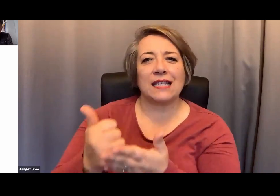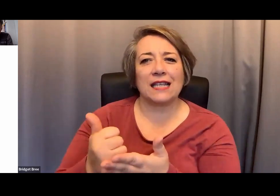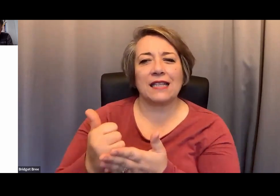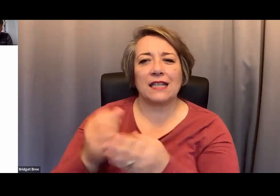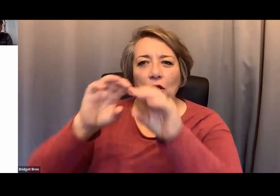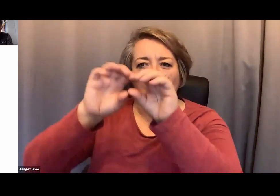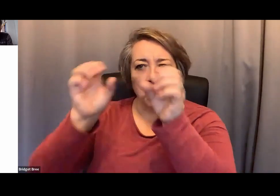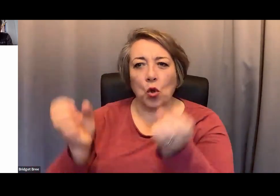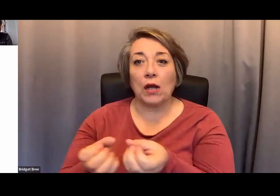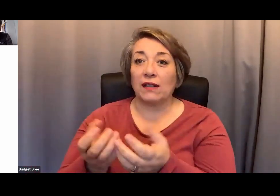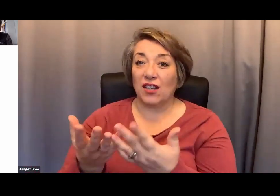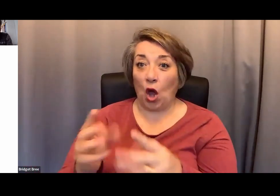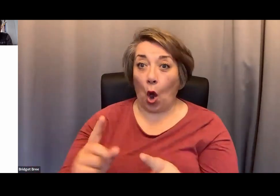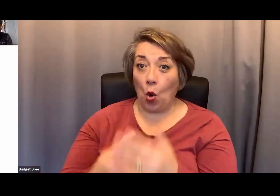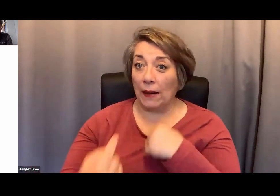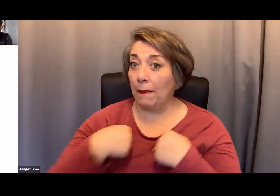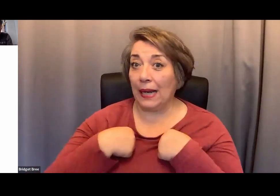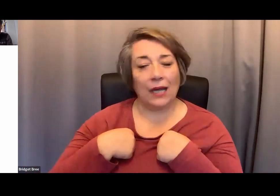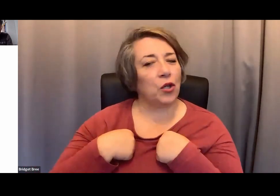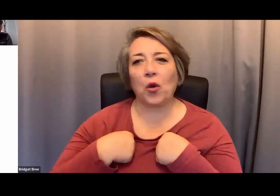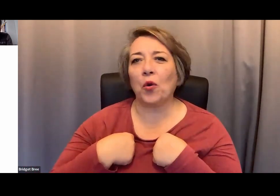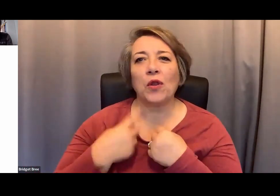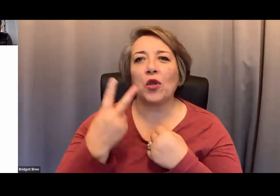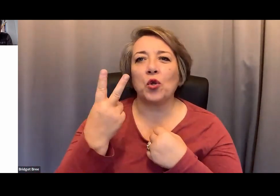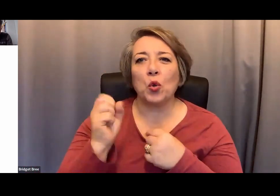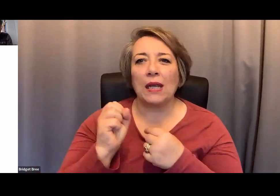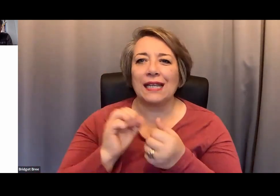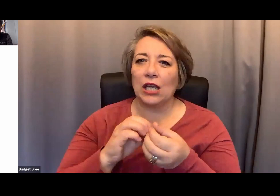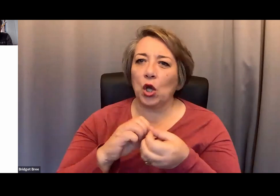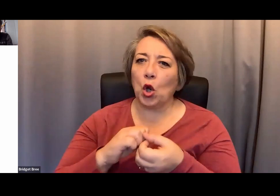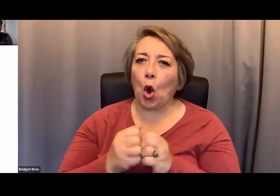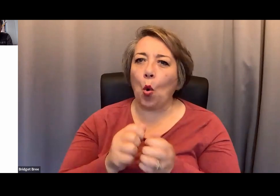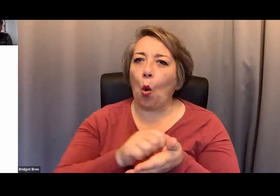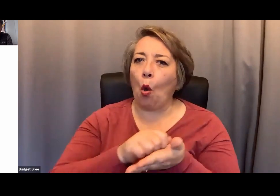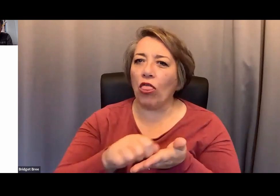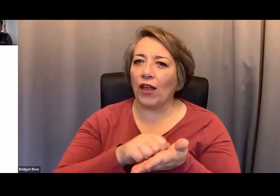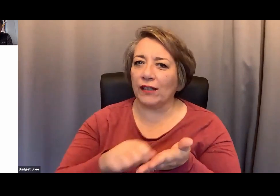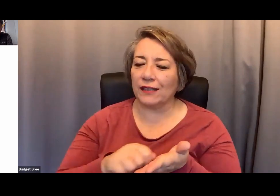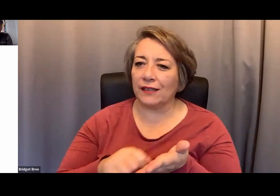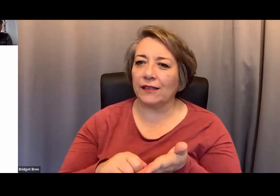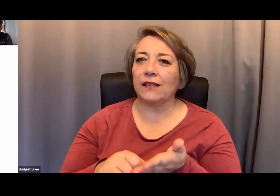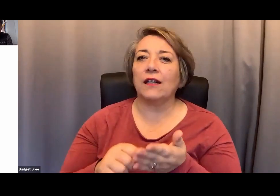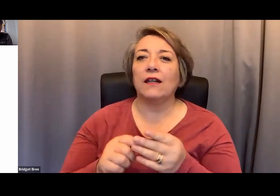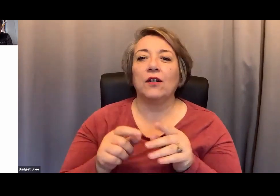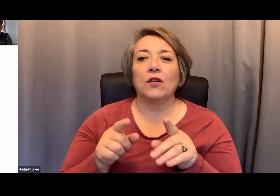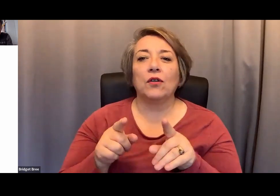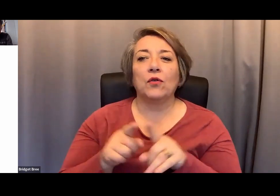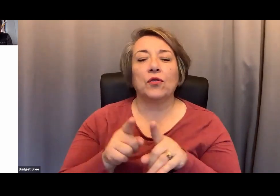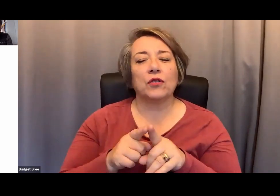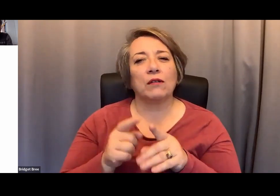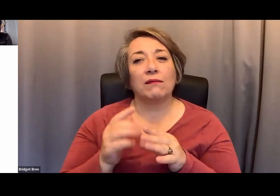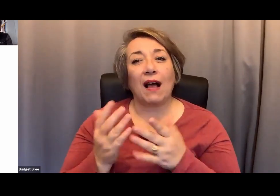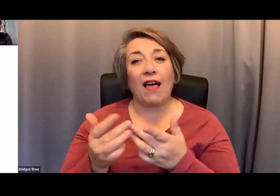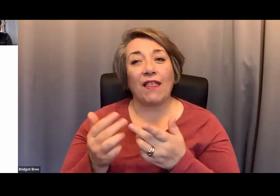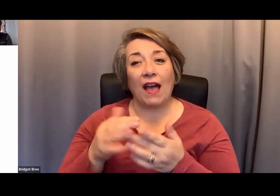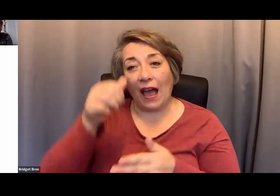me, we have been 20 co-authors on the book, and also a lot of experts in addition, and a